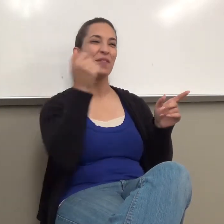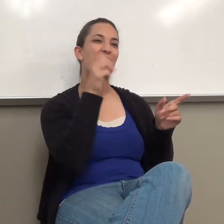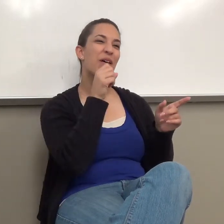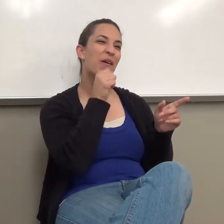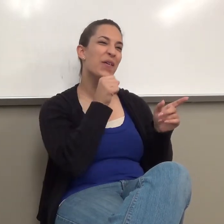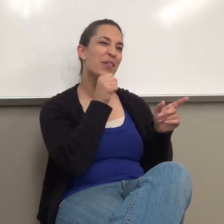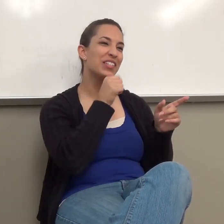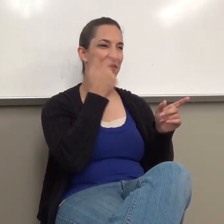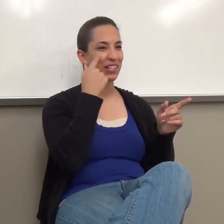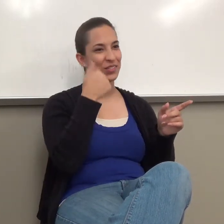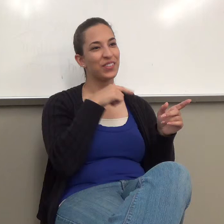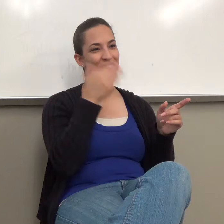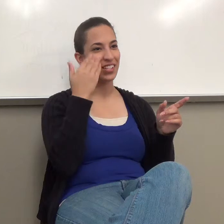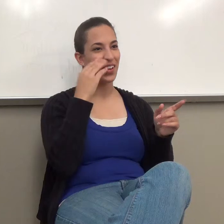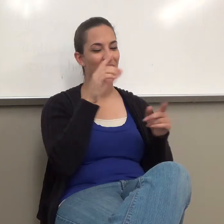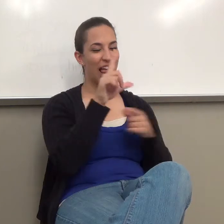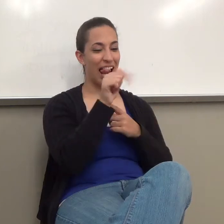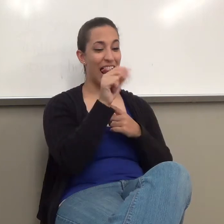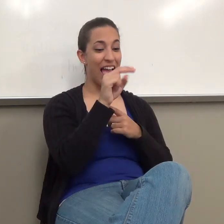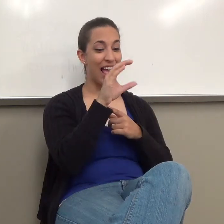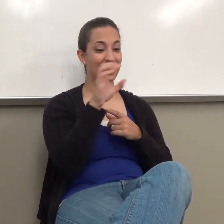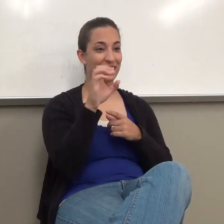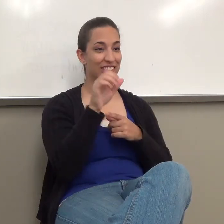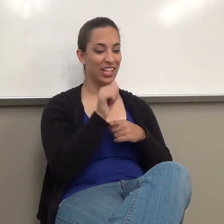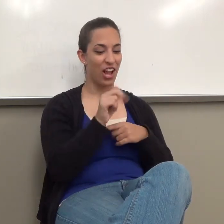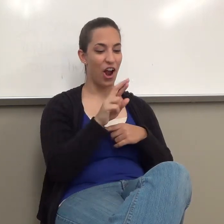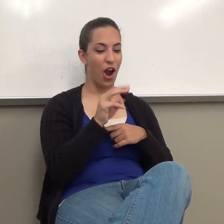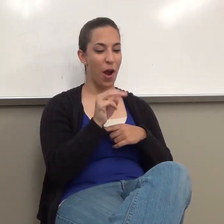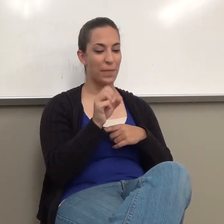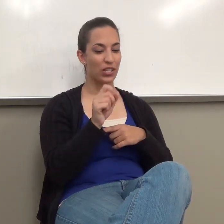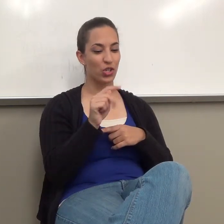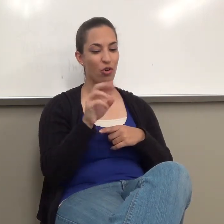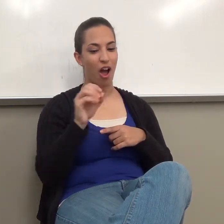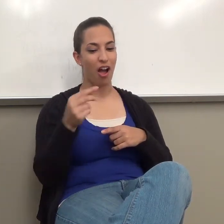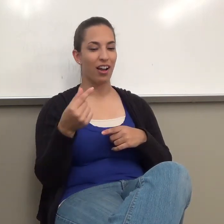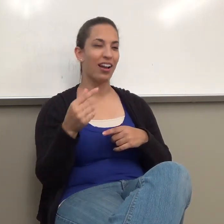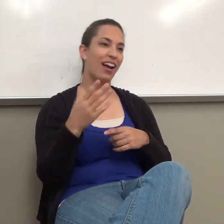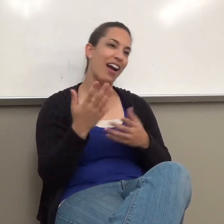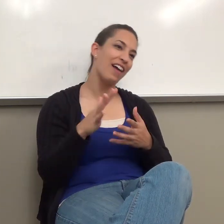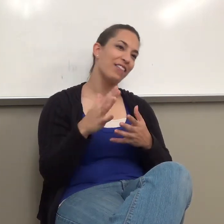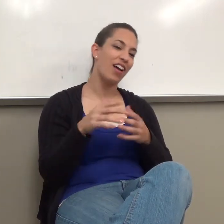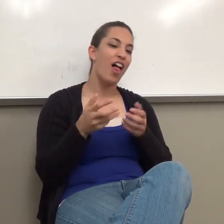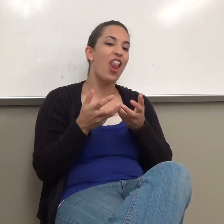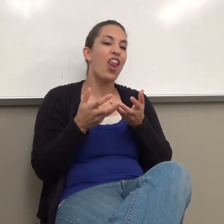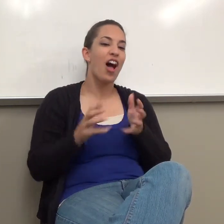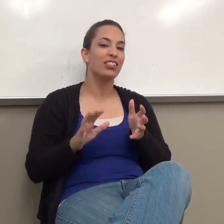lost his place in the sports world. But so this is a little bit old. Okay.